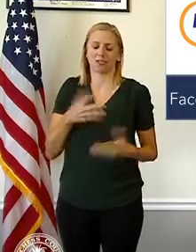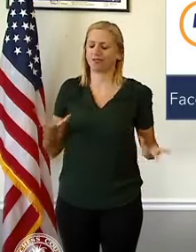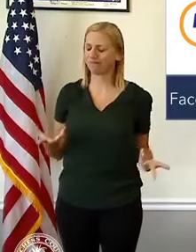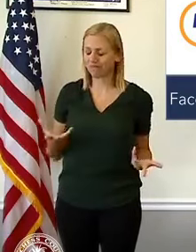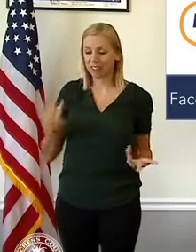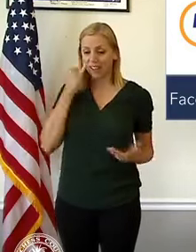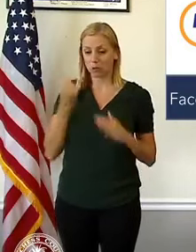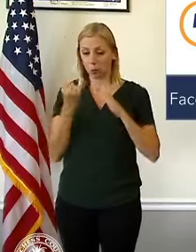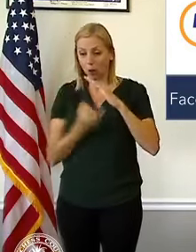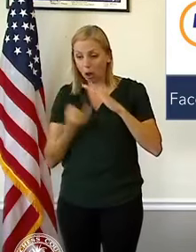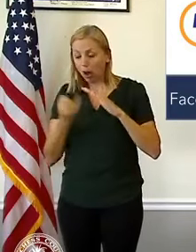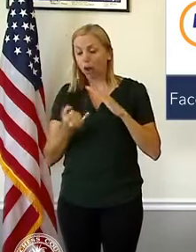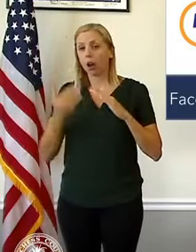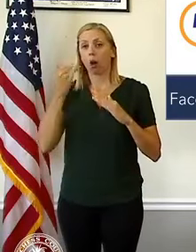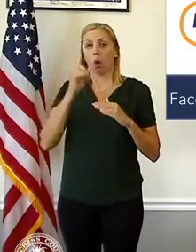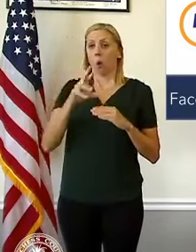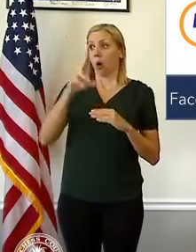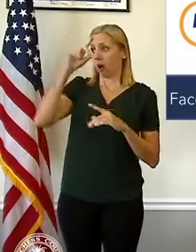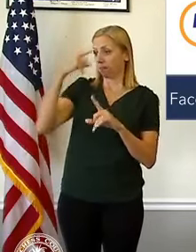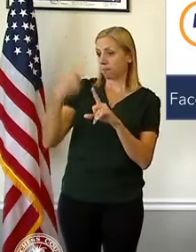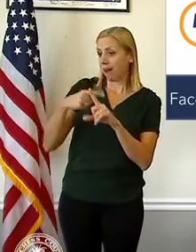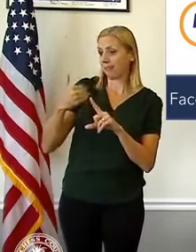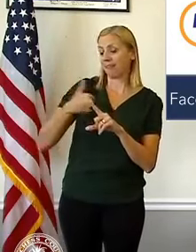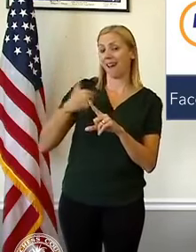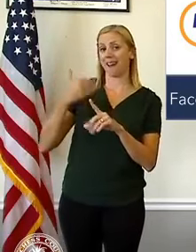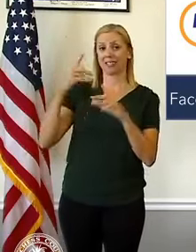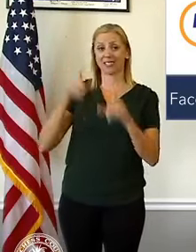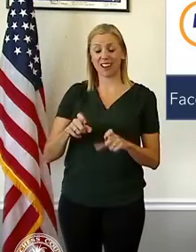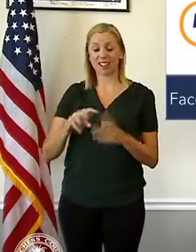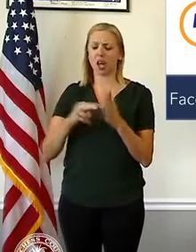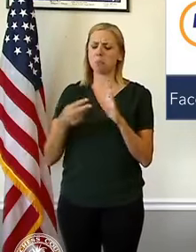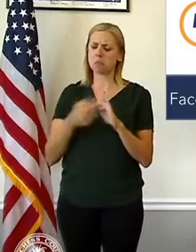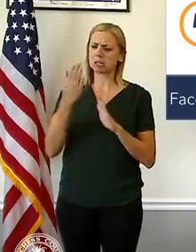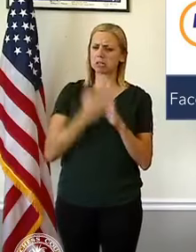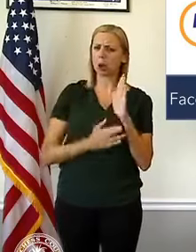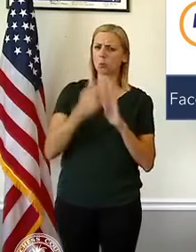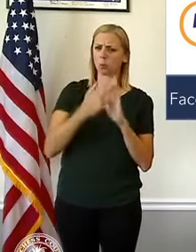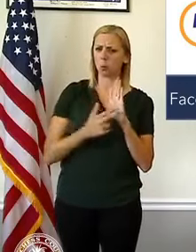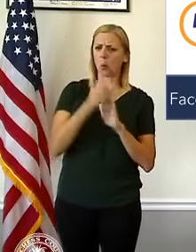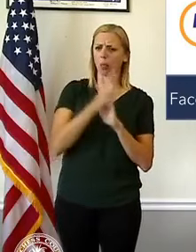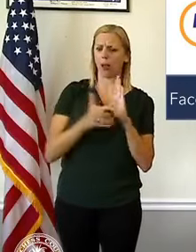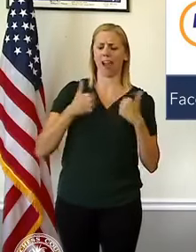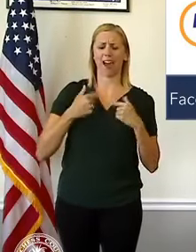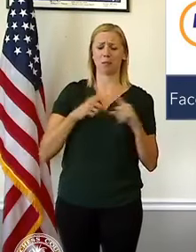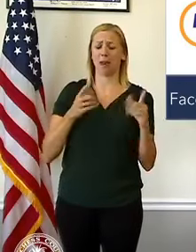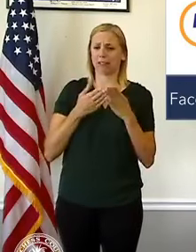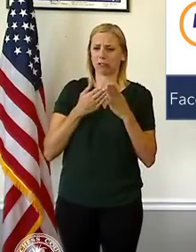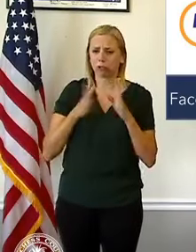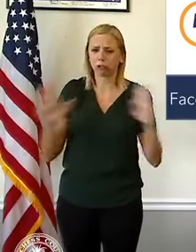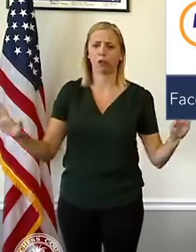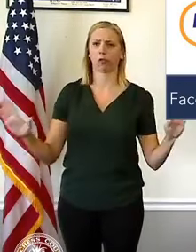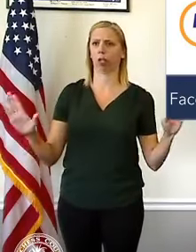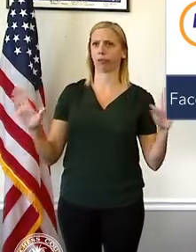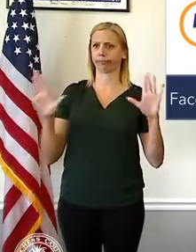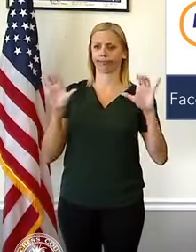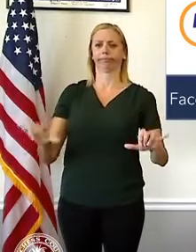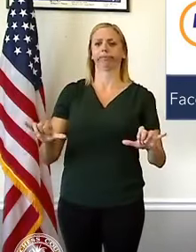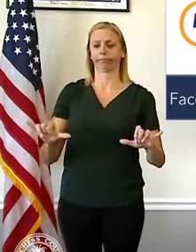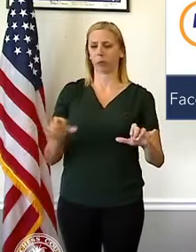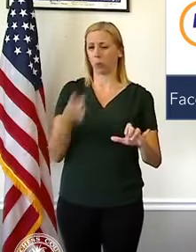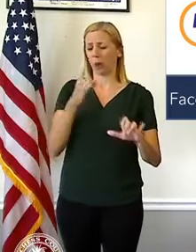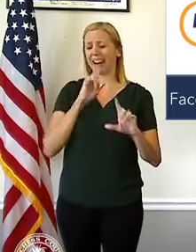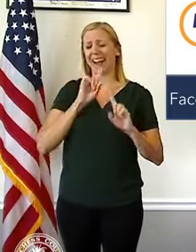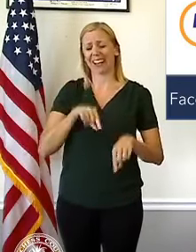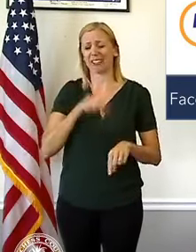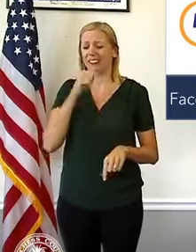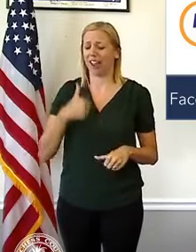test positive, there's certain protections, there are certain accommodations that are supposed to be made, but it's not a generic one-size-fits-all answer, so we're happy to